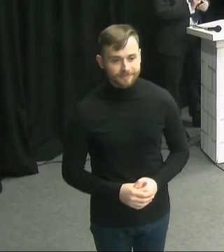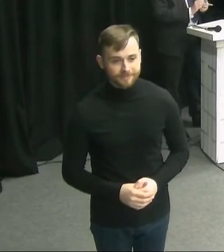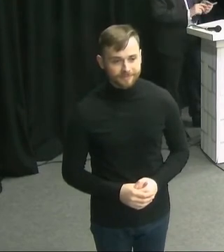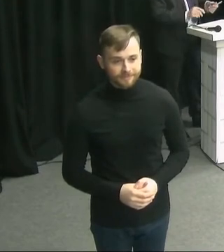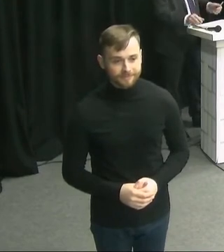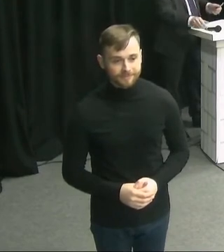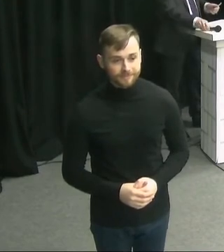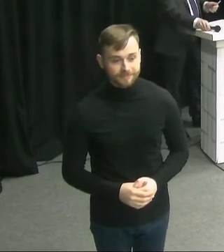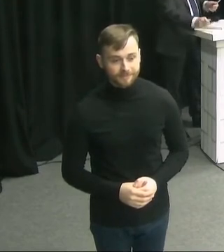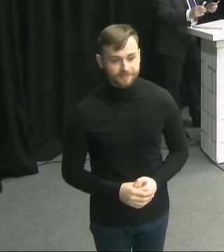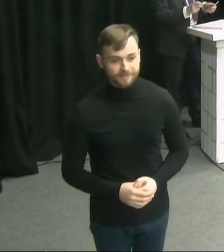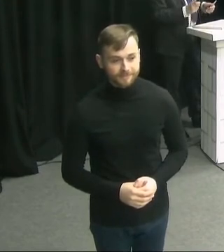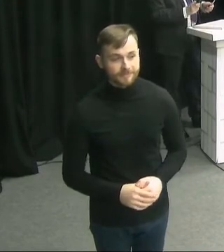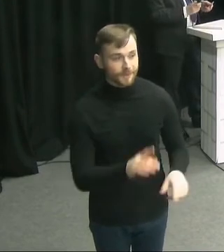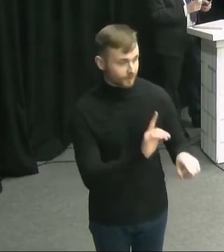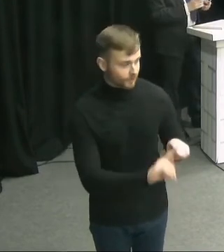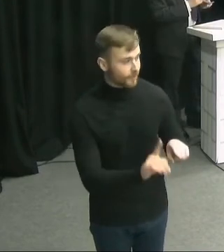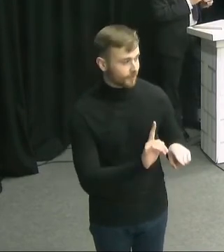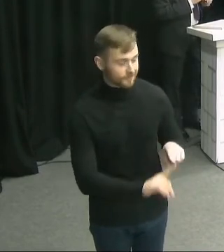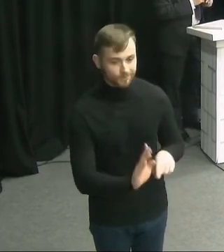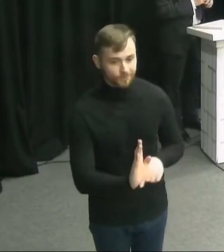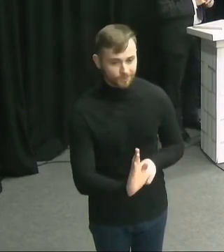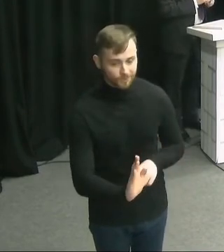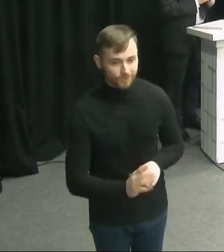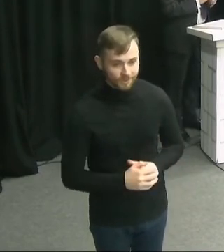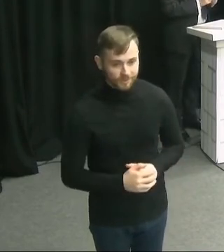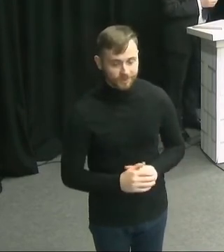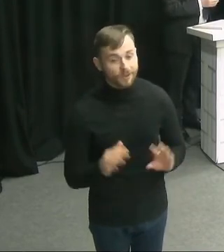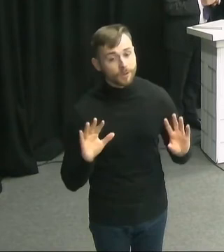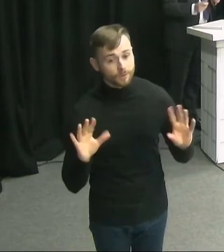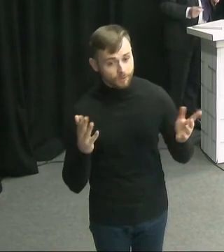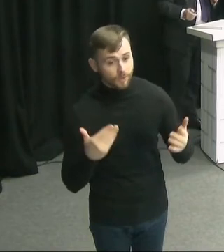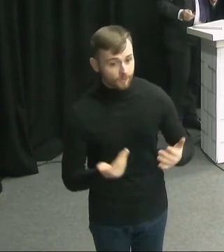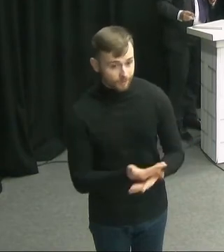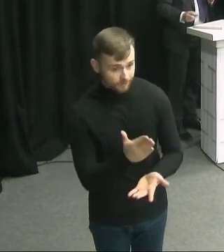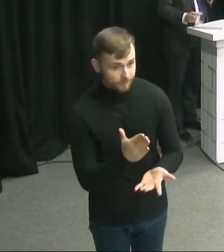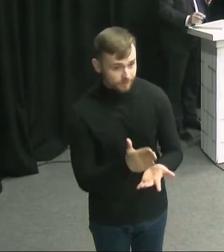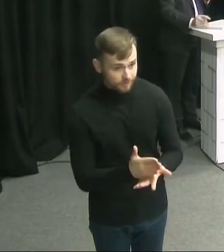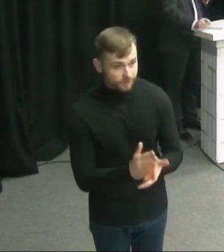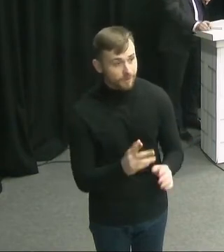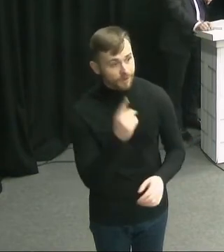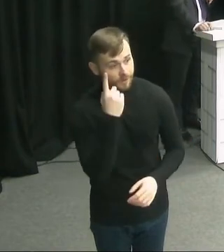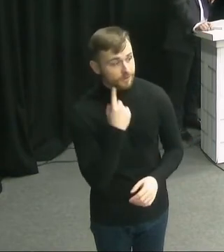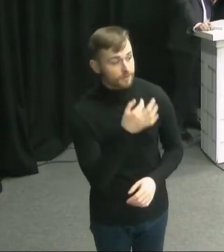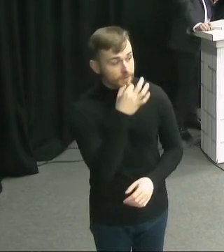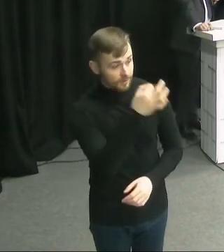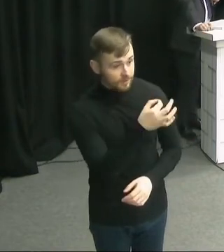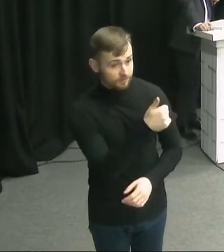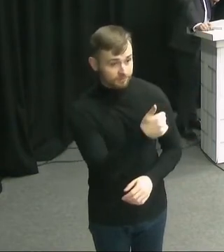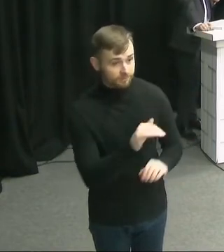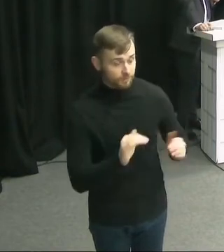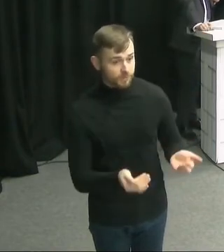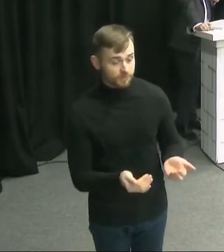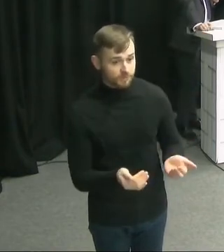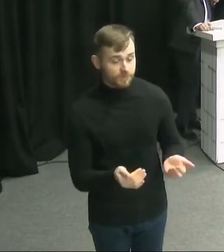least, Professor Żukowska says. But of course, if we will be able to increase the lecturers'